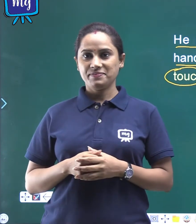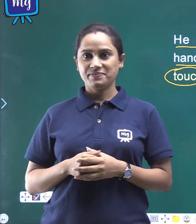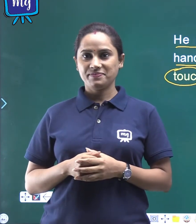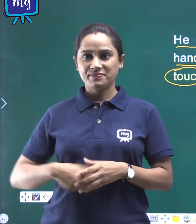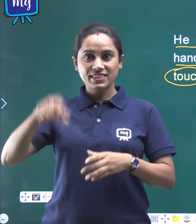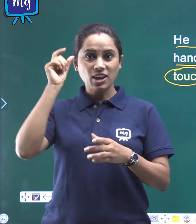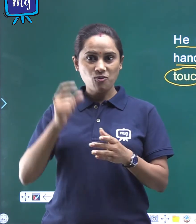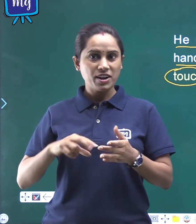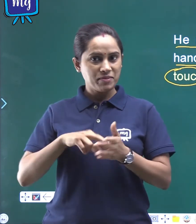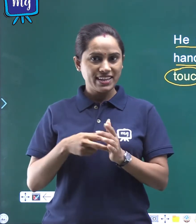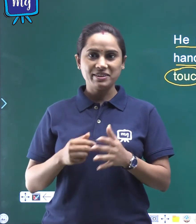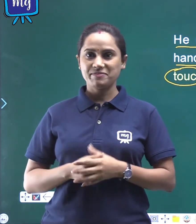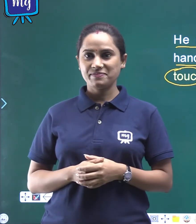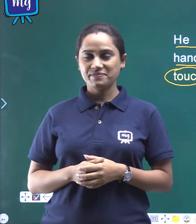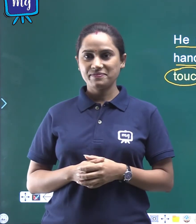Word meaning: